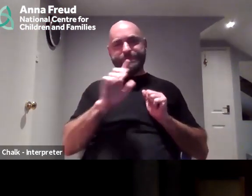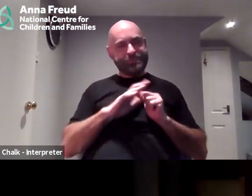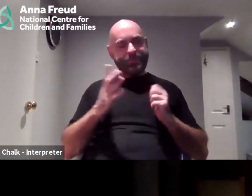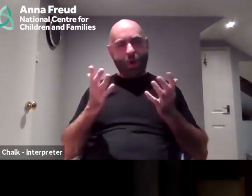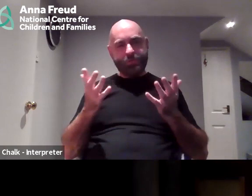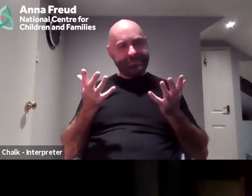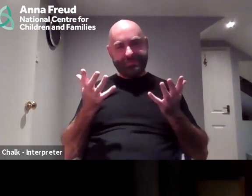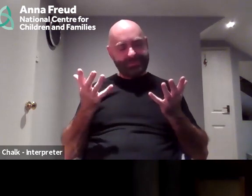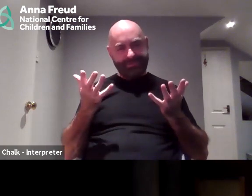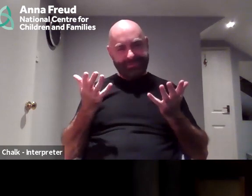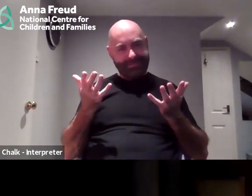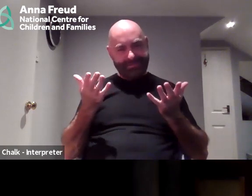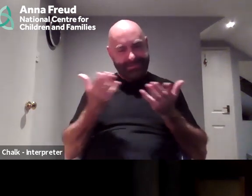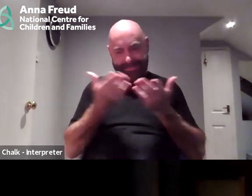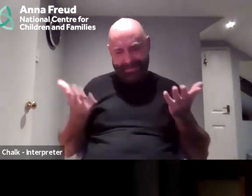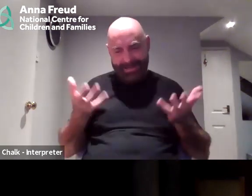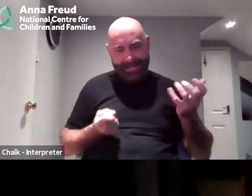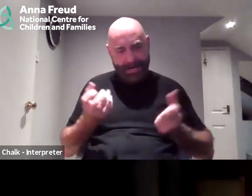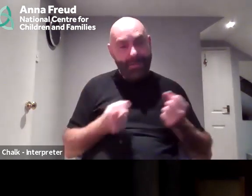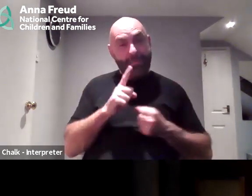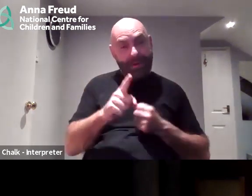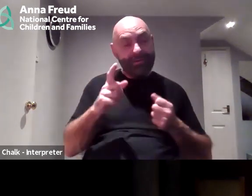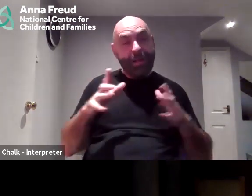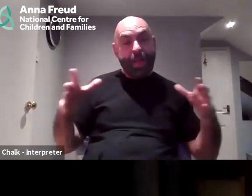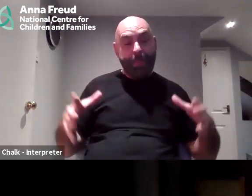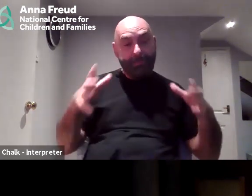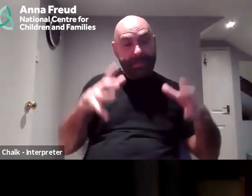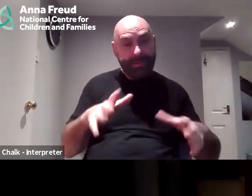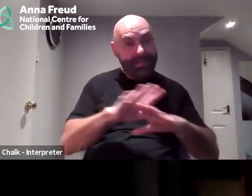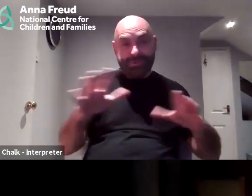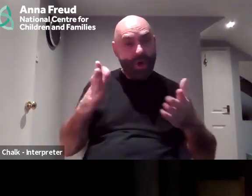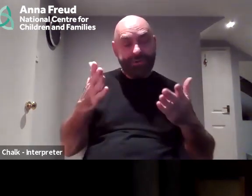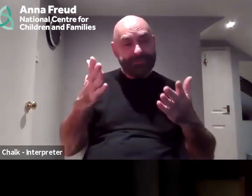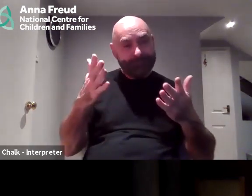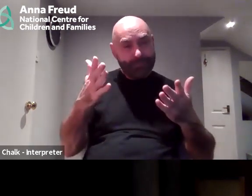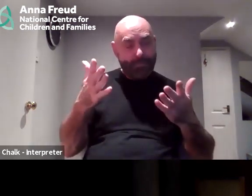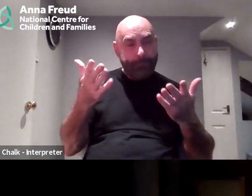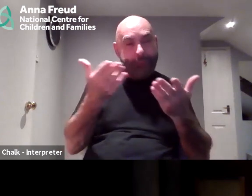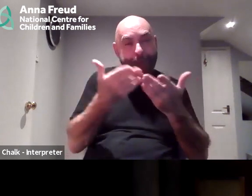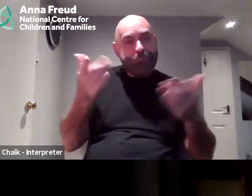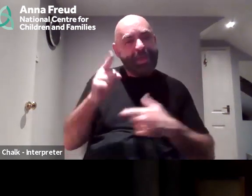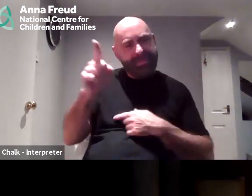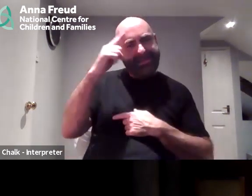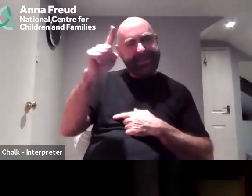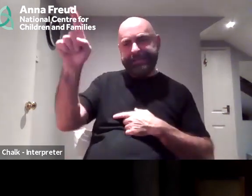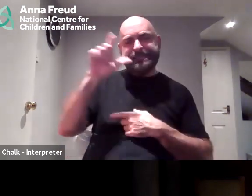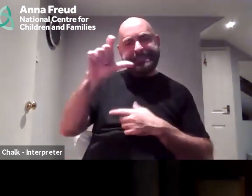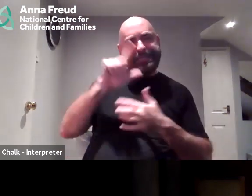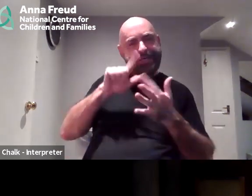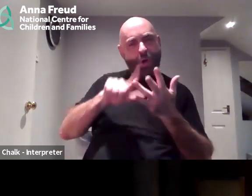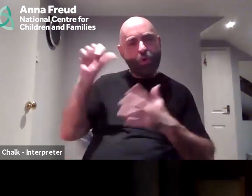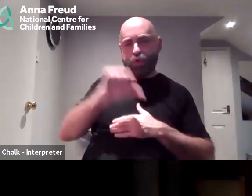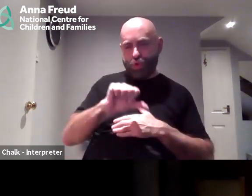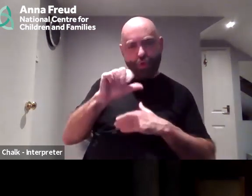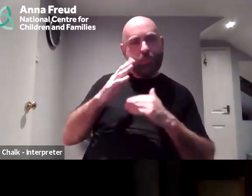It's saying the population of England is not egalitarian. They think the head of a corporation should earn more,